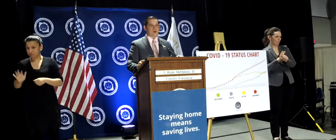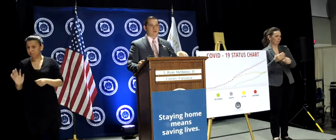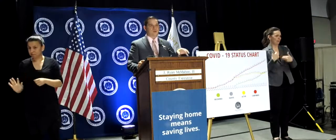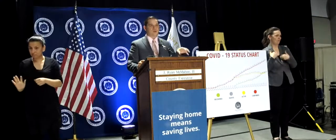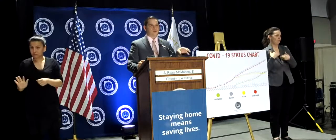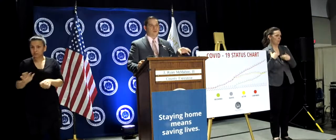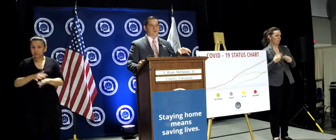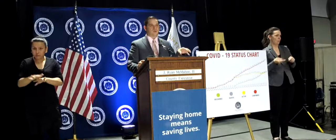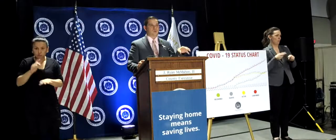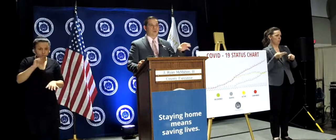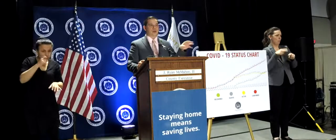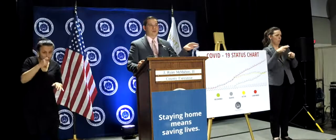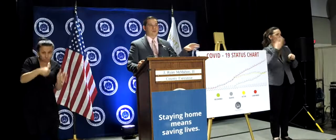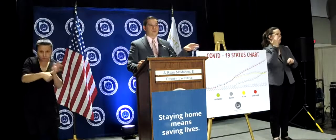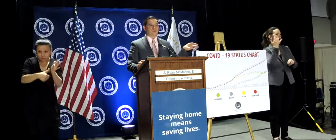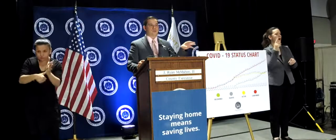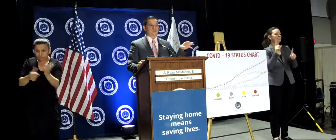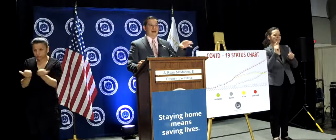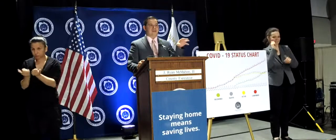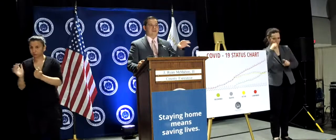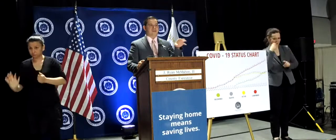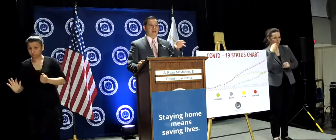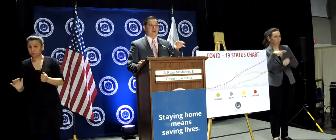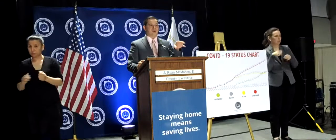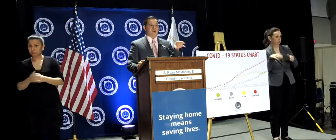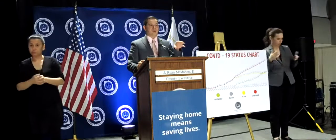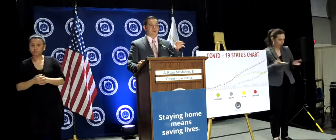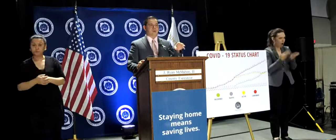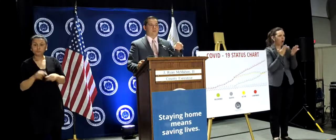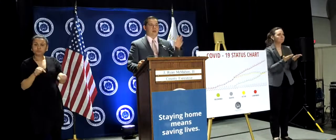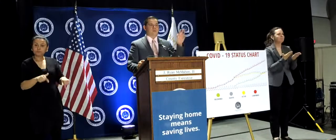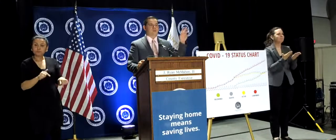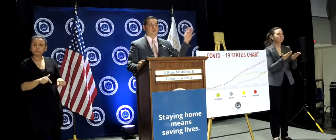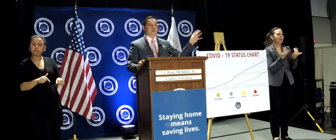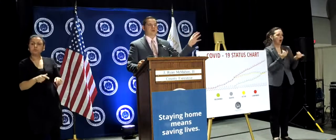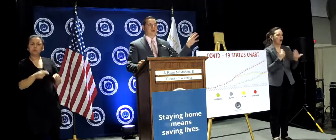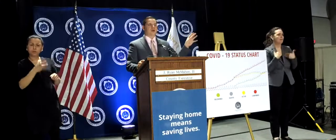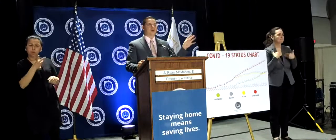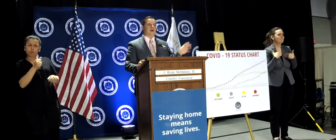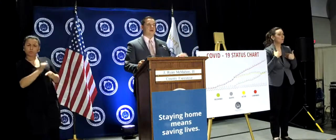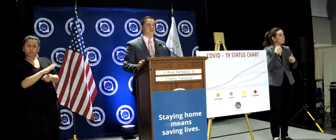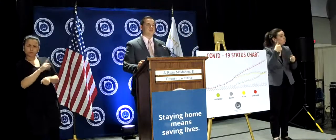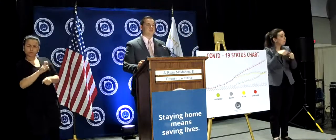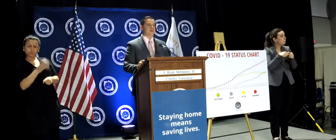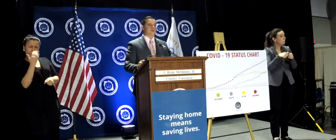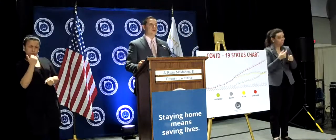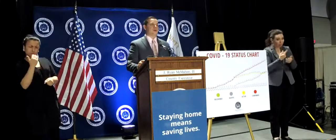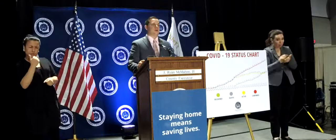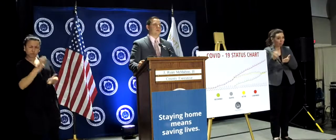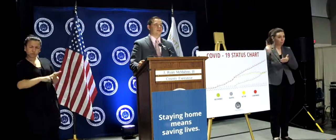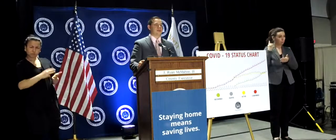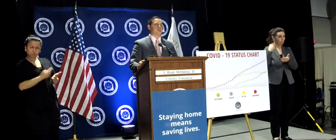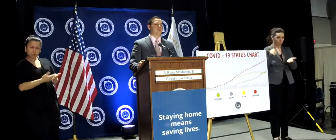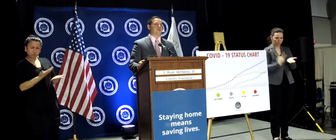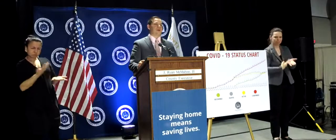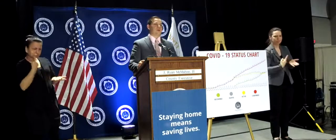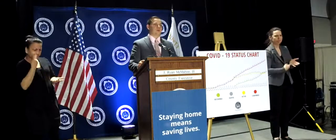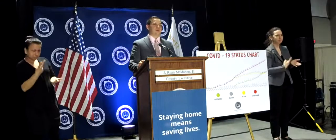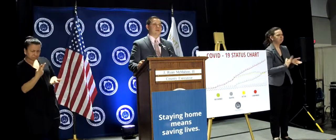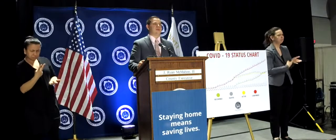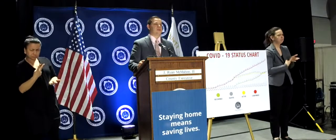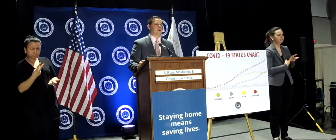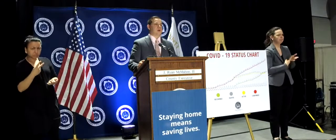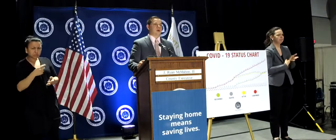we're starting to look at some of these positives now. Remember last week we were talking about how some of these were potentially